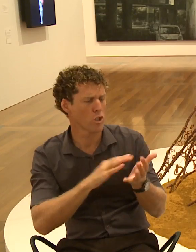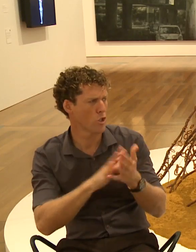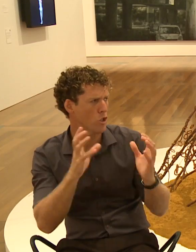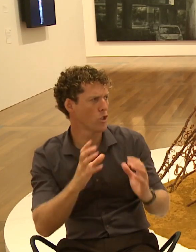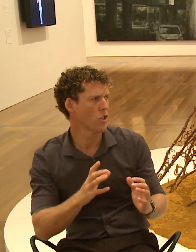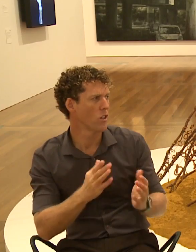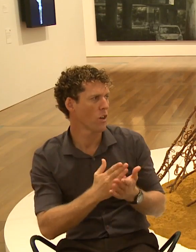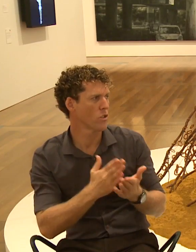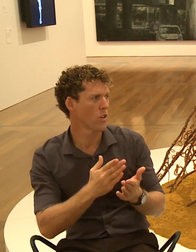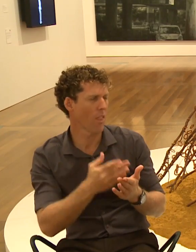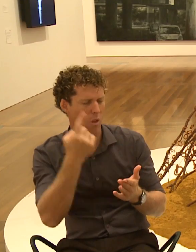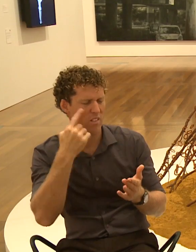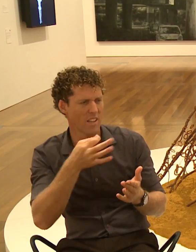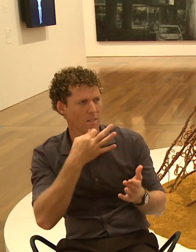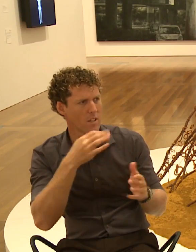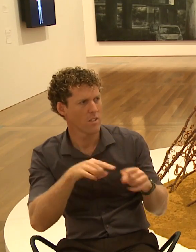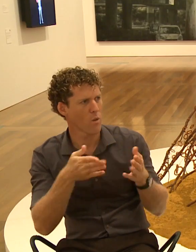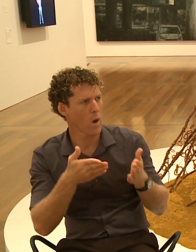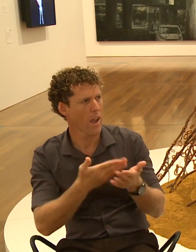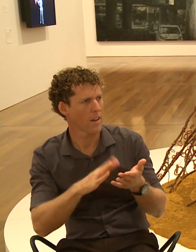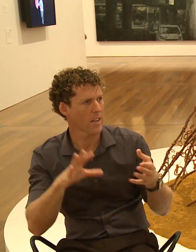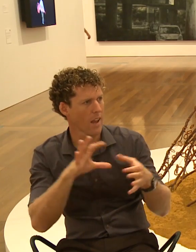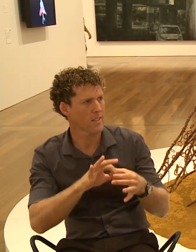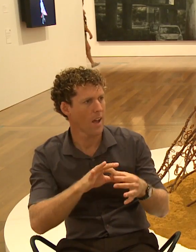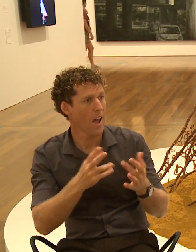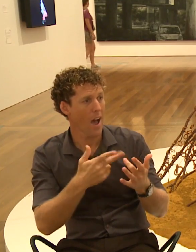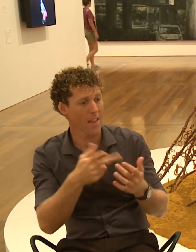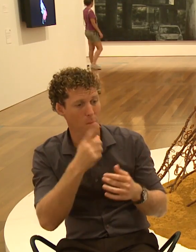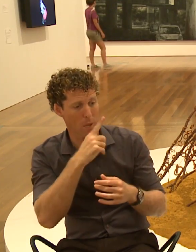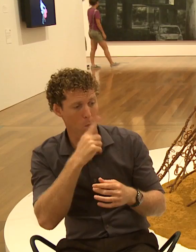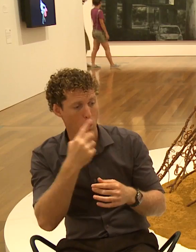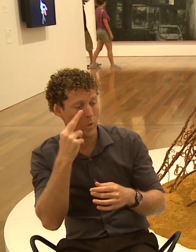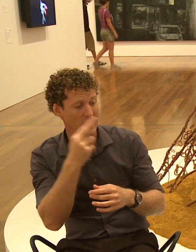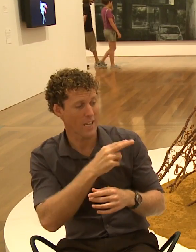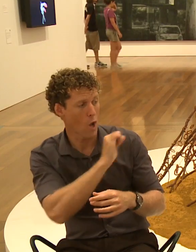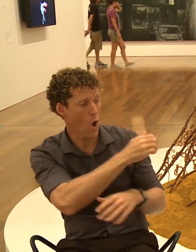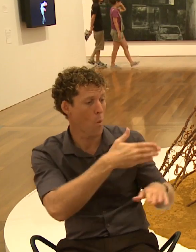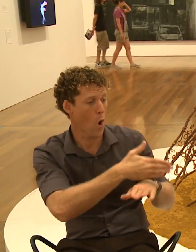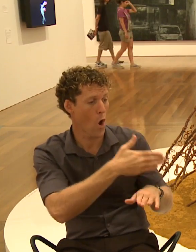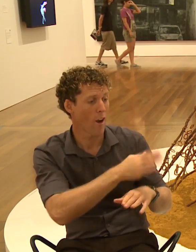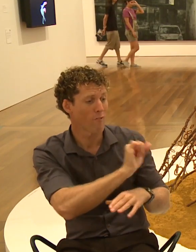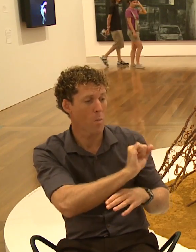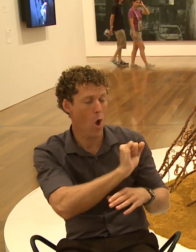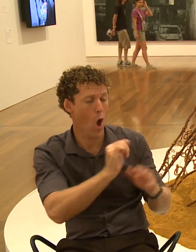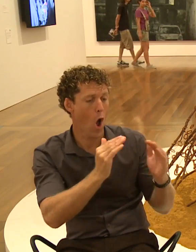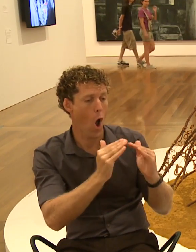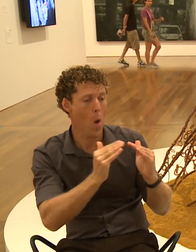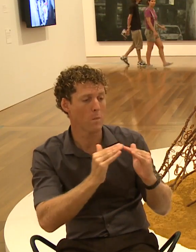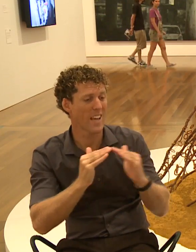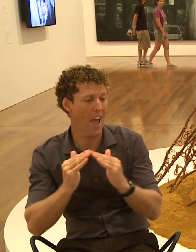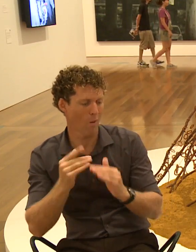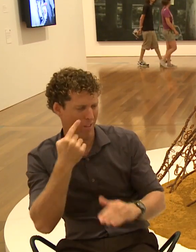just doing it another way. And I thought, well, anyone that sees my work at home is going to think I'm quite mad, but I thought,